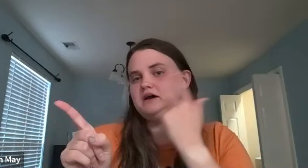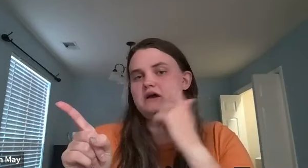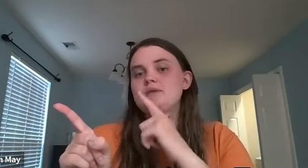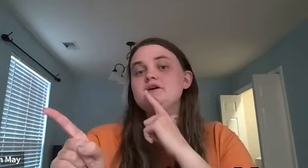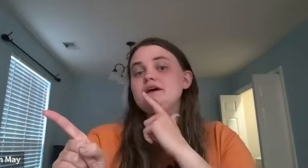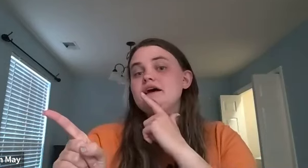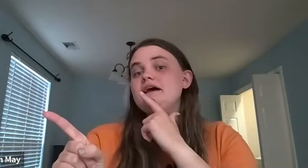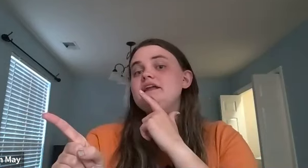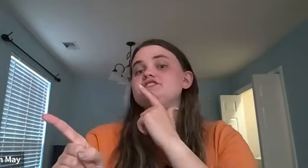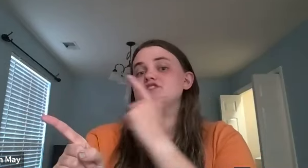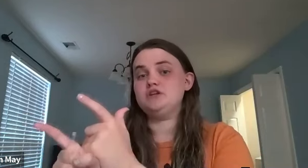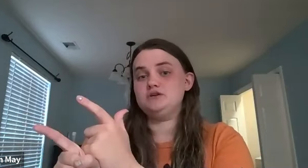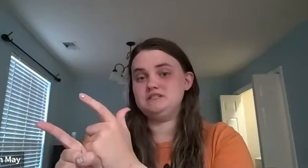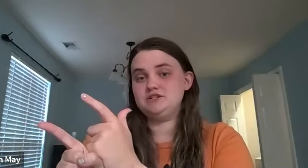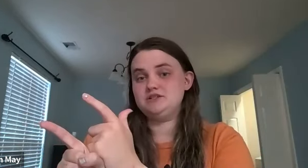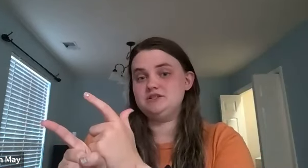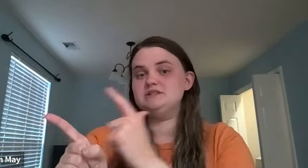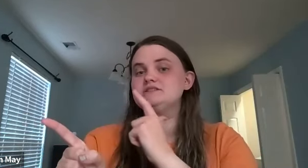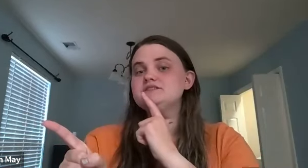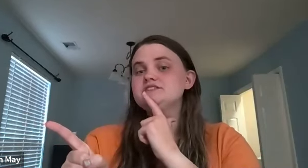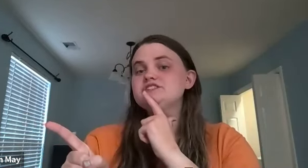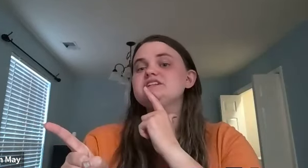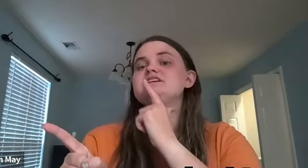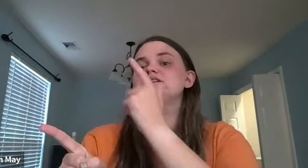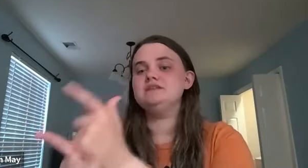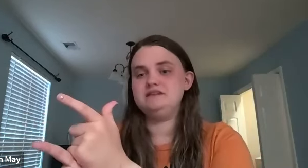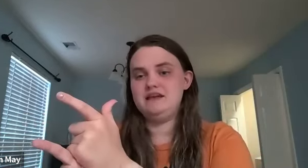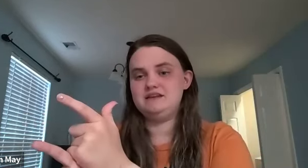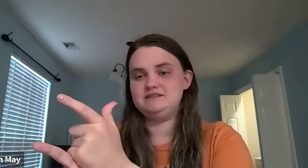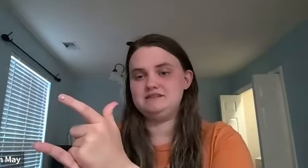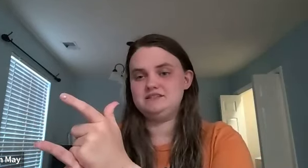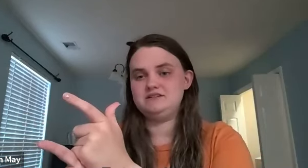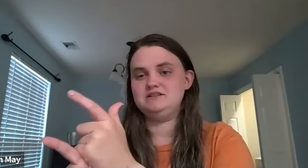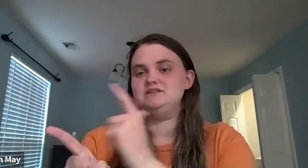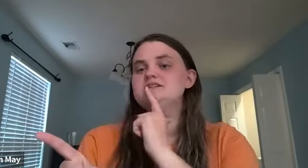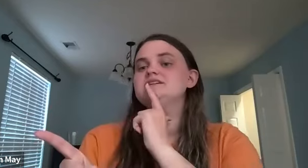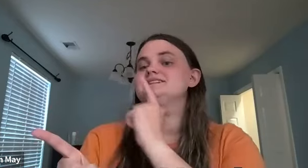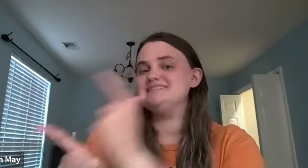up, and it's just going to go sister. Chin, the hand, sister,